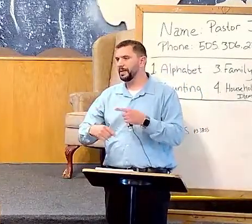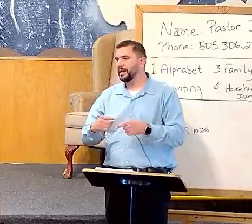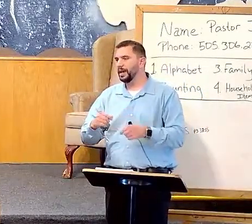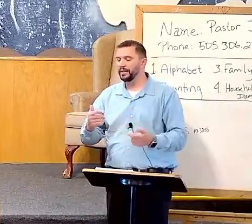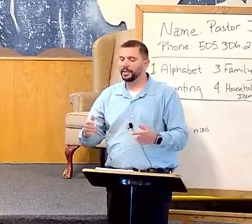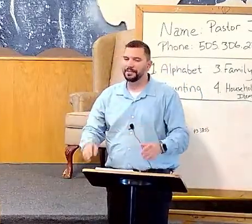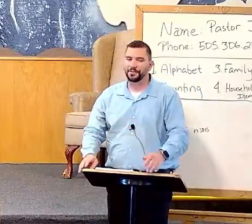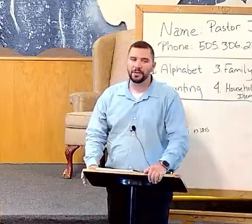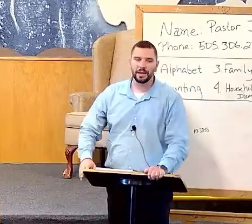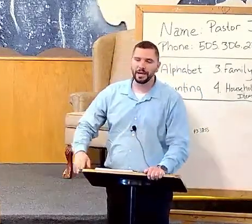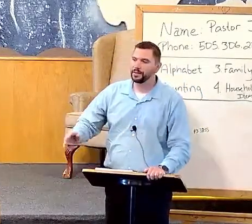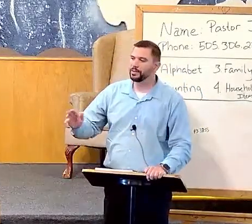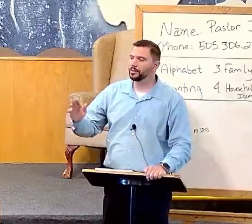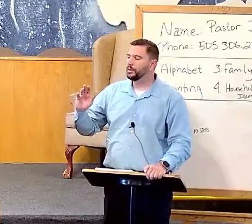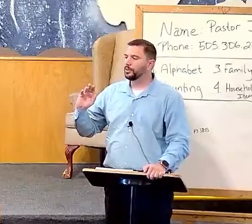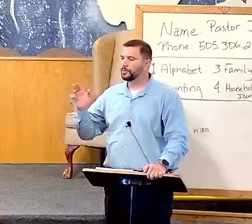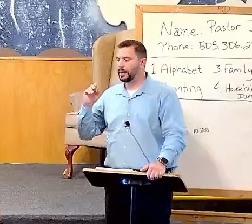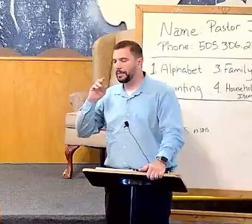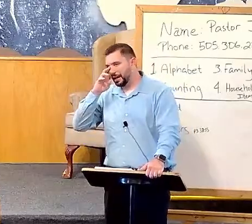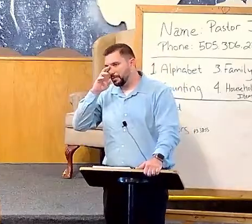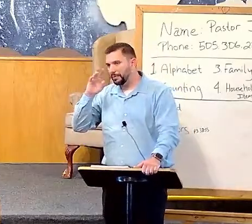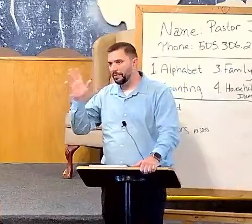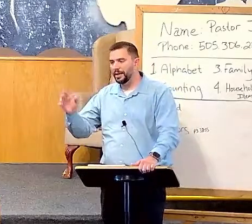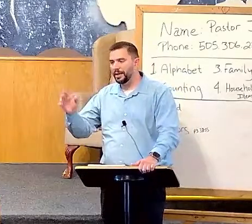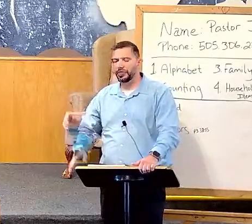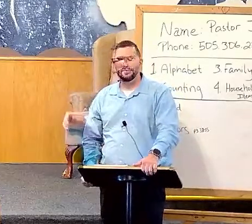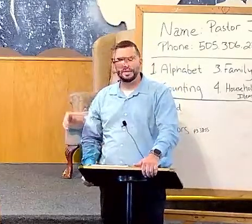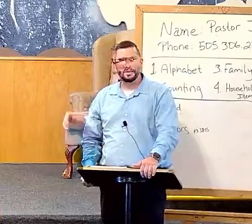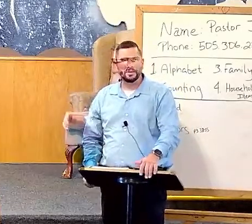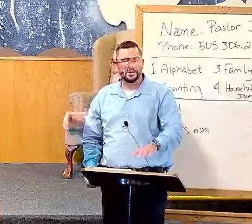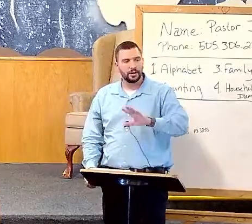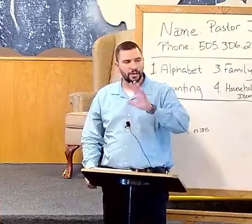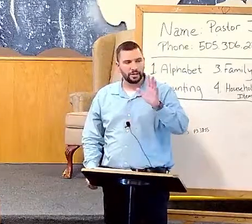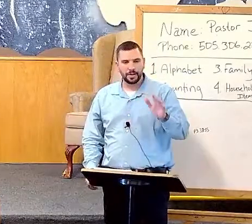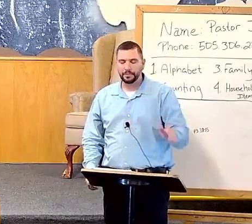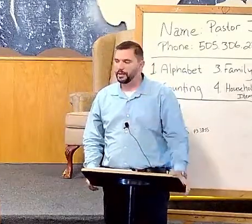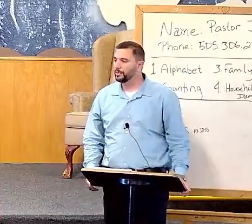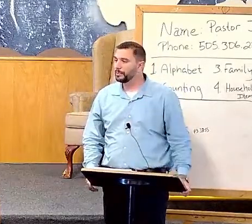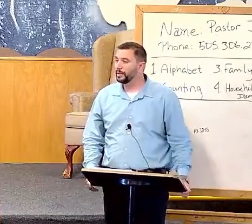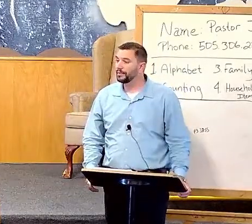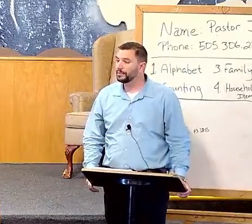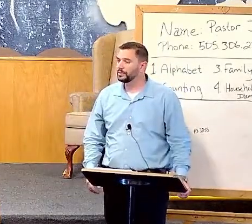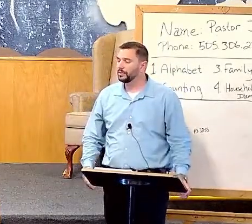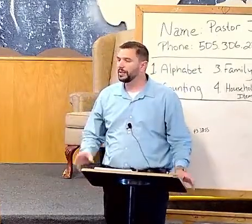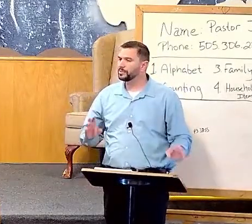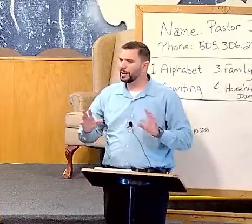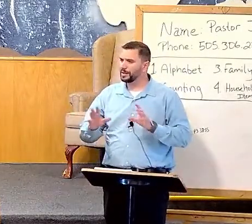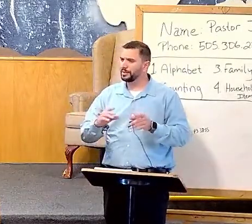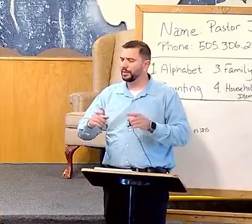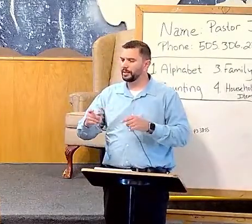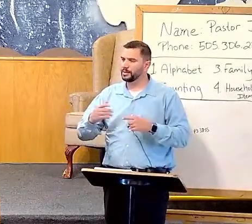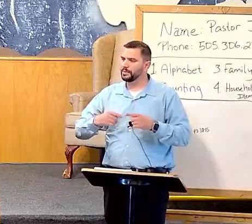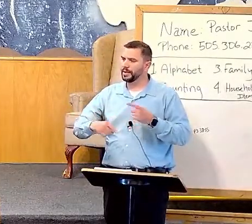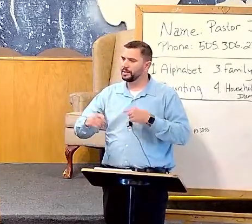And again, if you're right-handed, your primary hand will be right. If you're left-handed, your primary hand will be left. And so that's why some of that doesn't